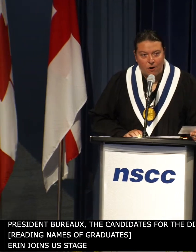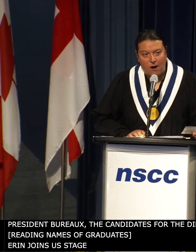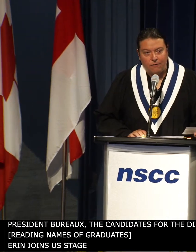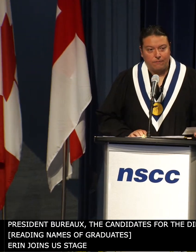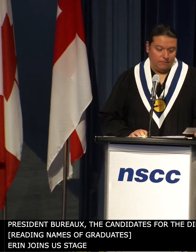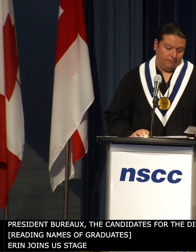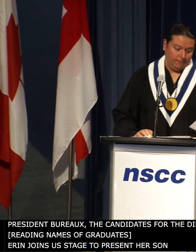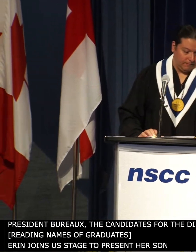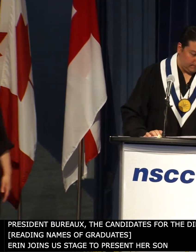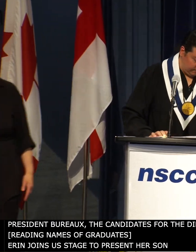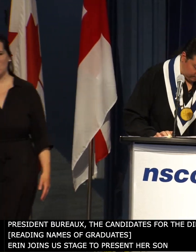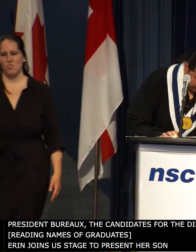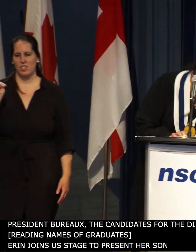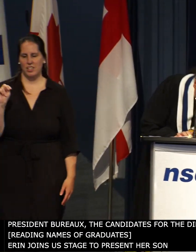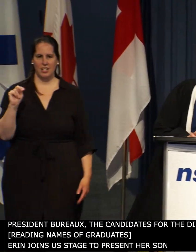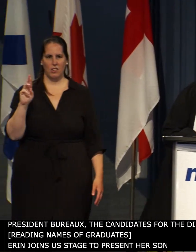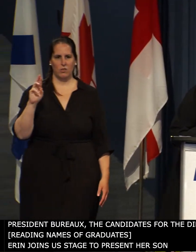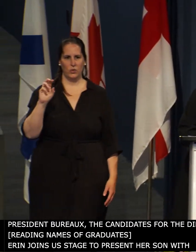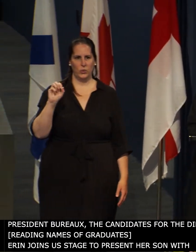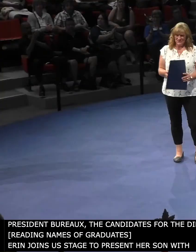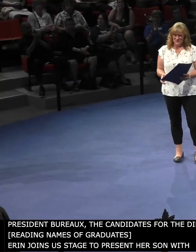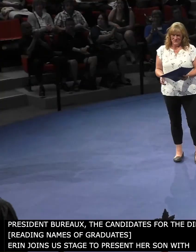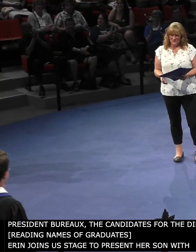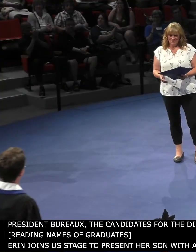AJ Rudolph.